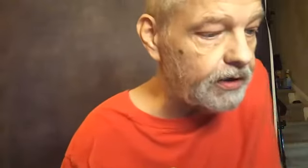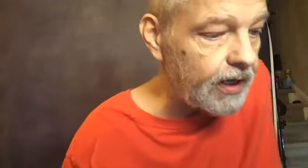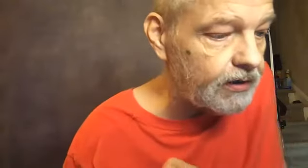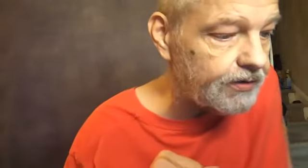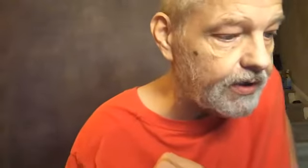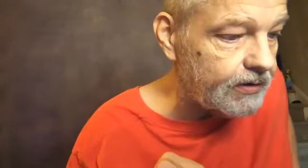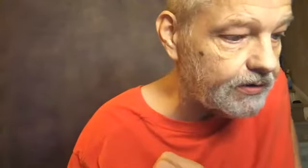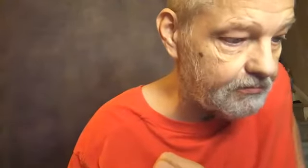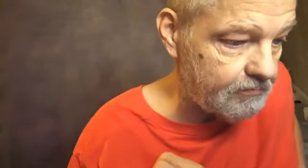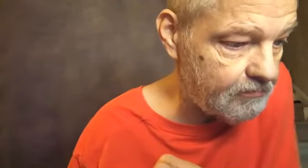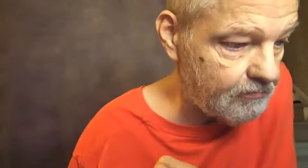the end of the sentence.